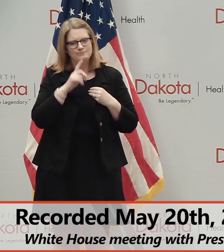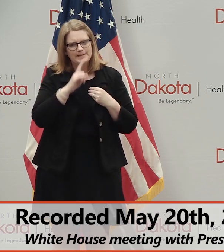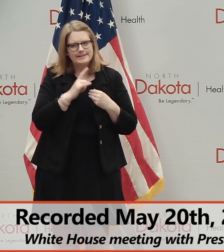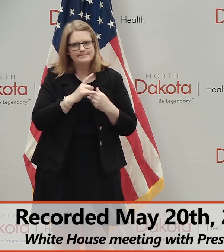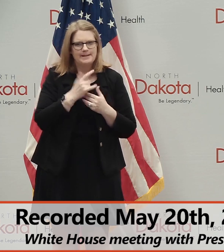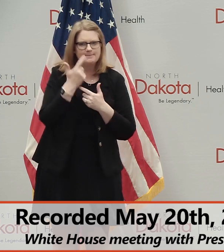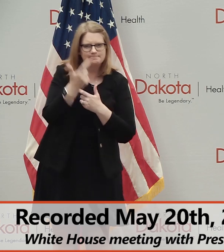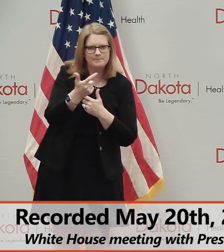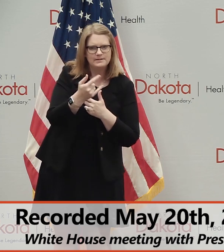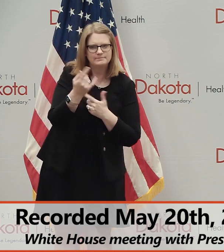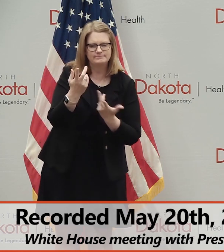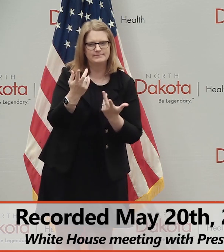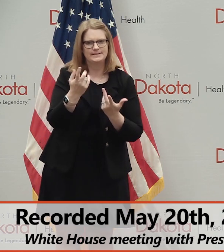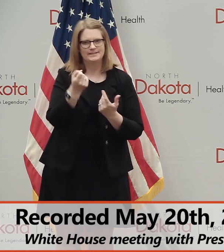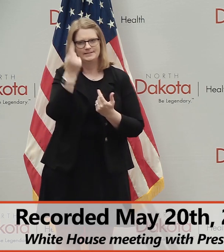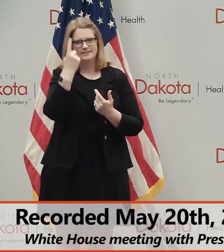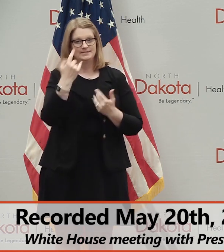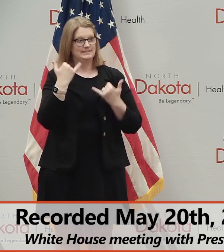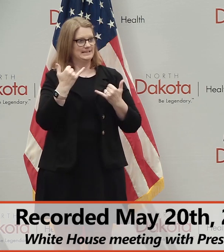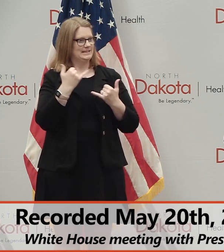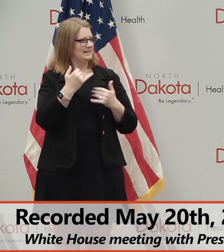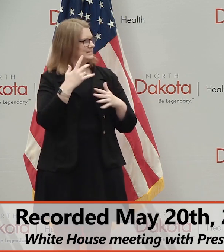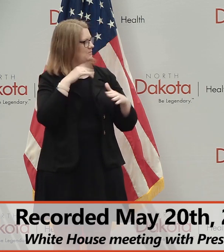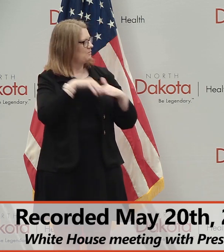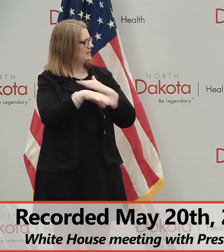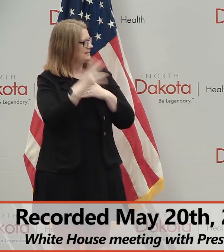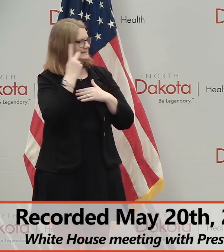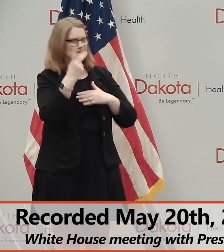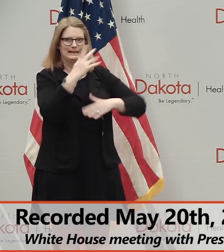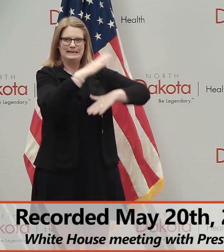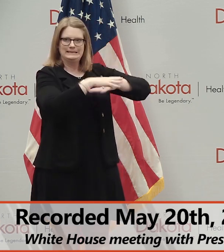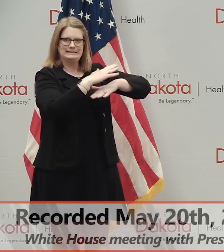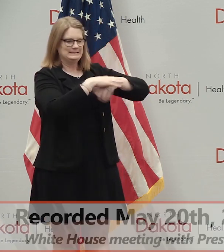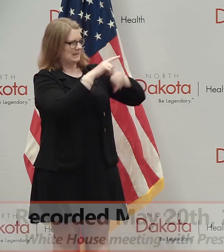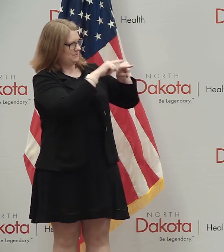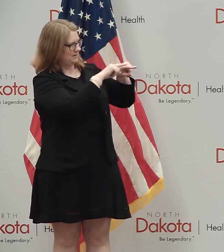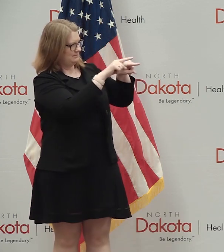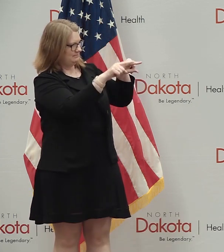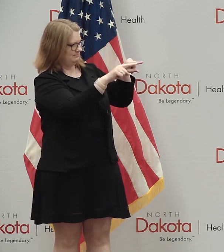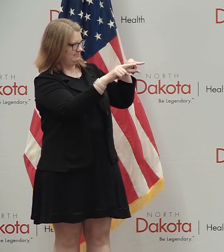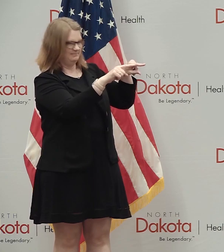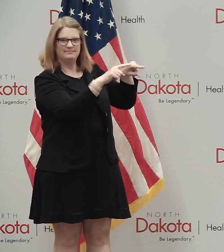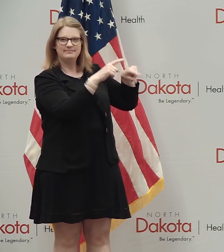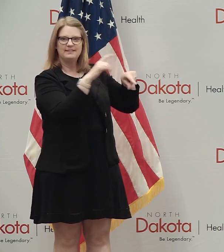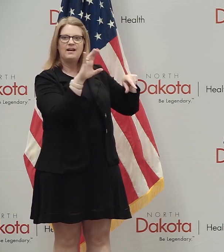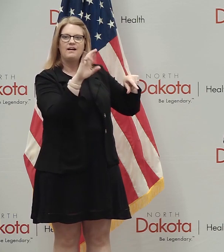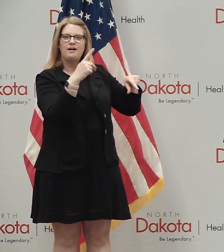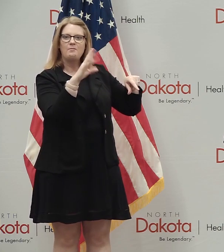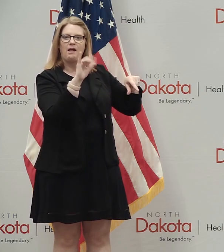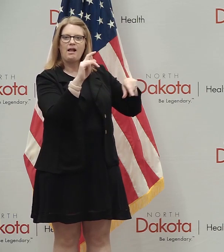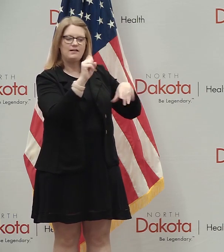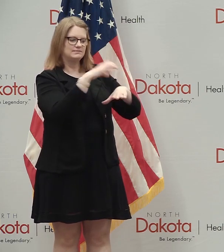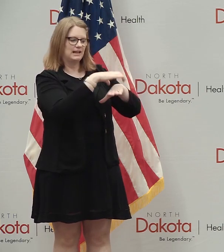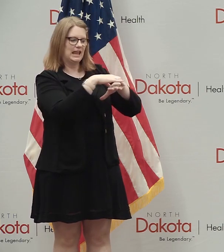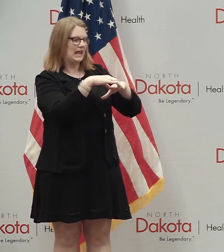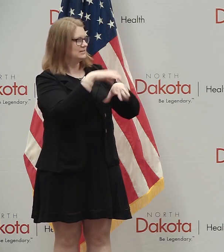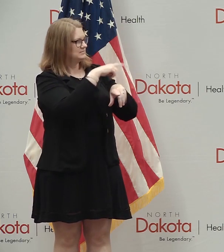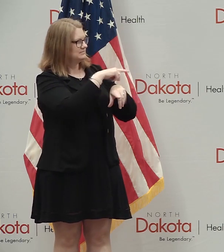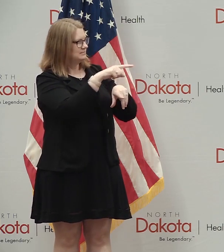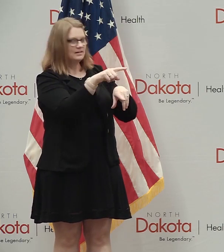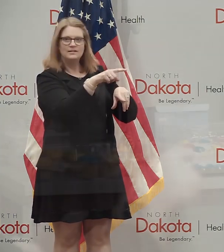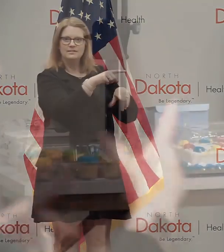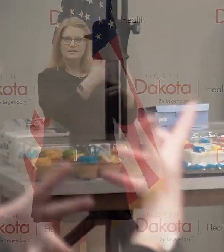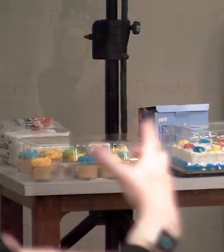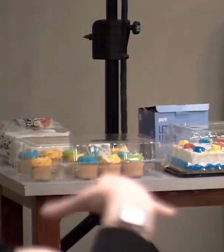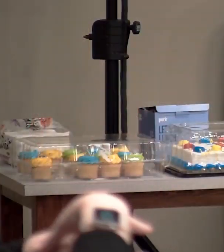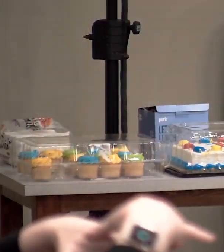time. I guess today marks a milestone. As I'm walking in here, I'm seeing a table to my left off camera with cupcakes, and I understand, and a